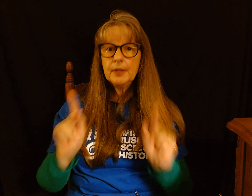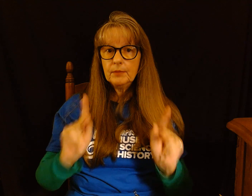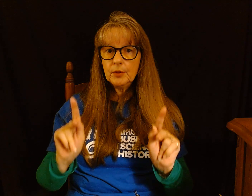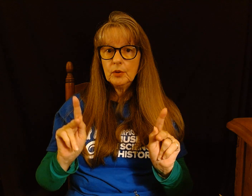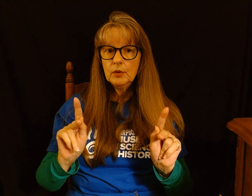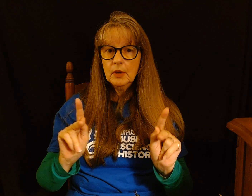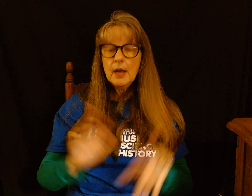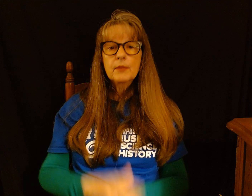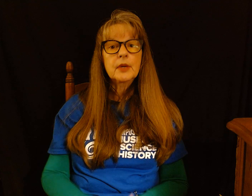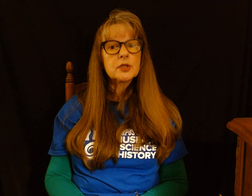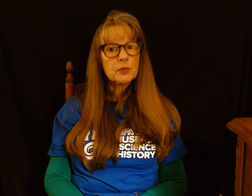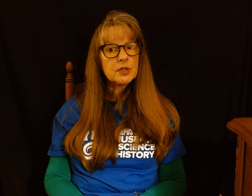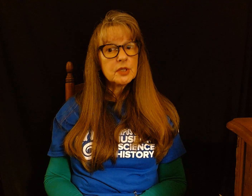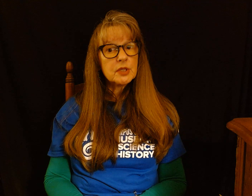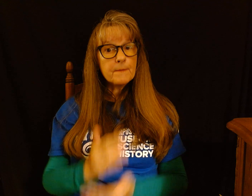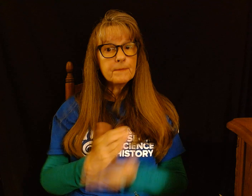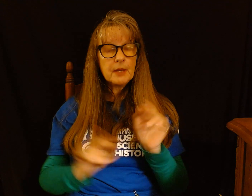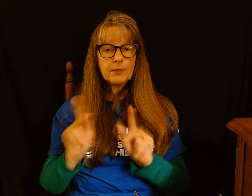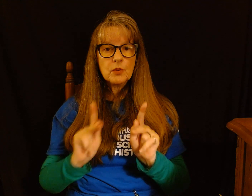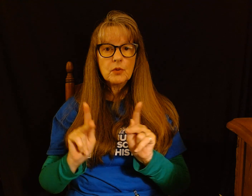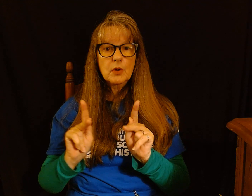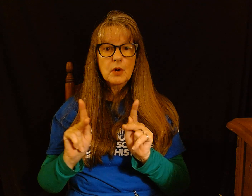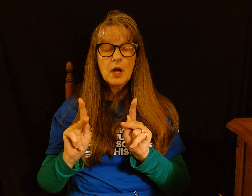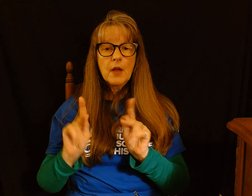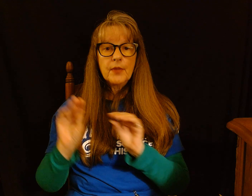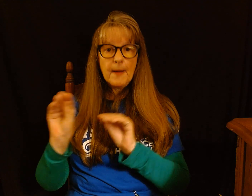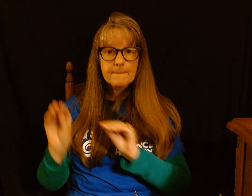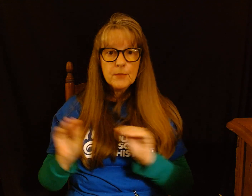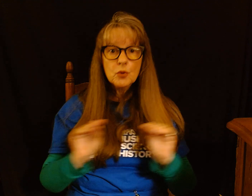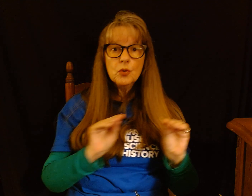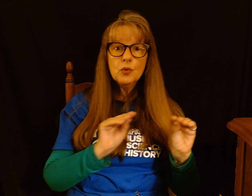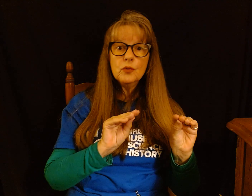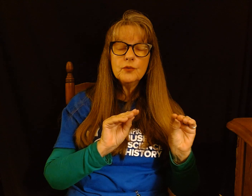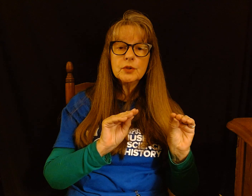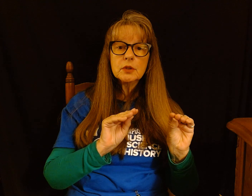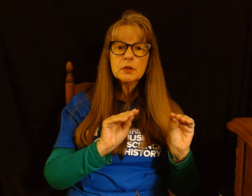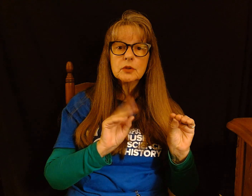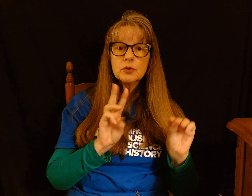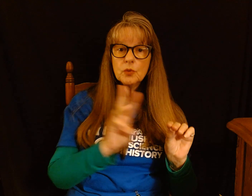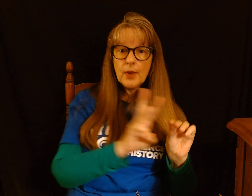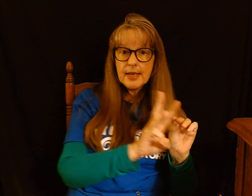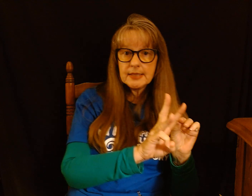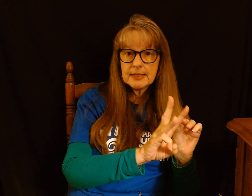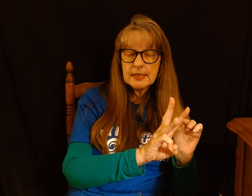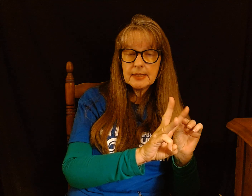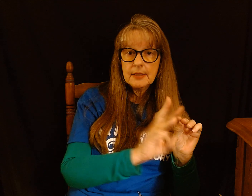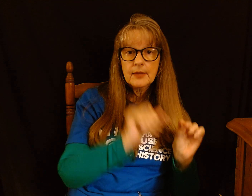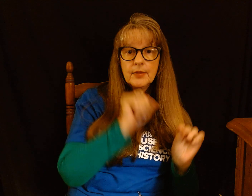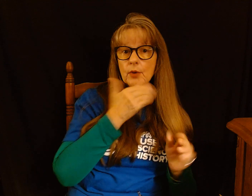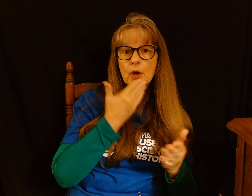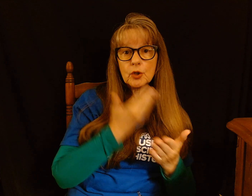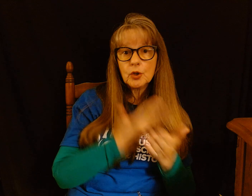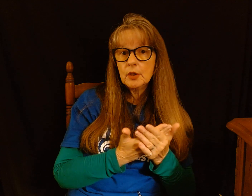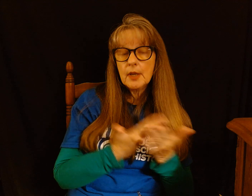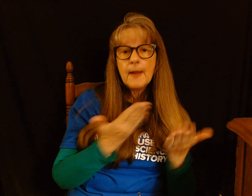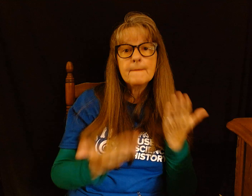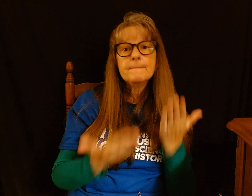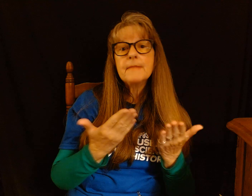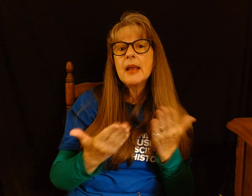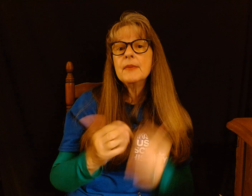people, because there were some people that moved to the West that were not good. Maybe they